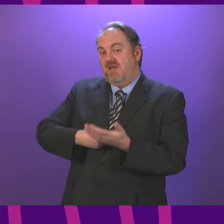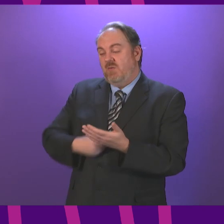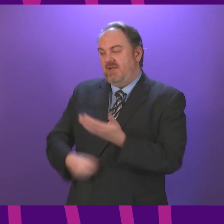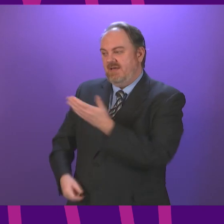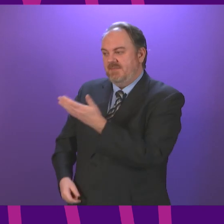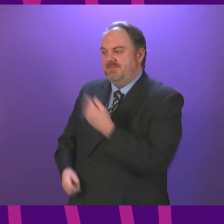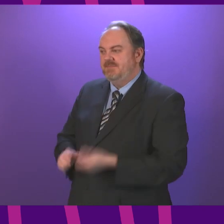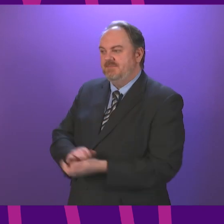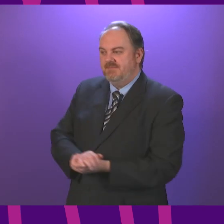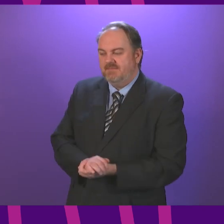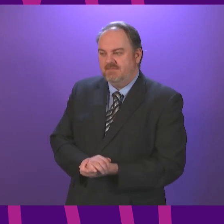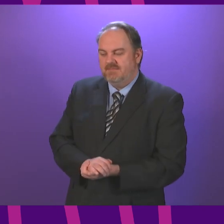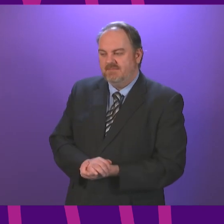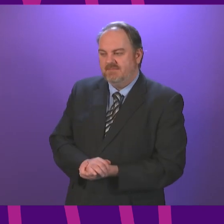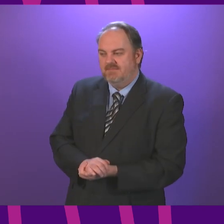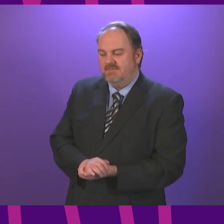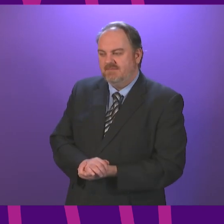Maguire.